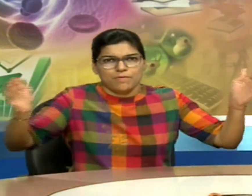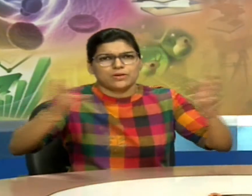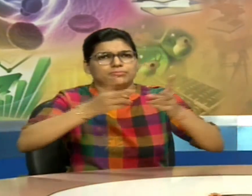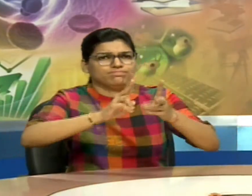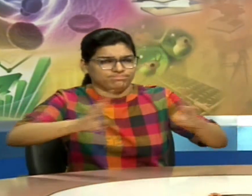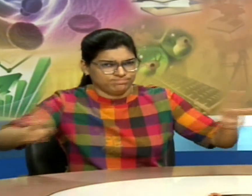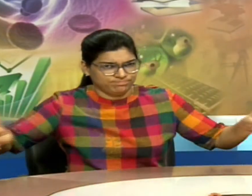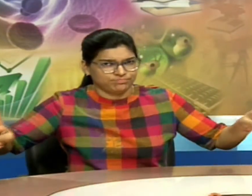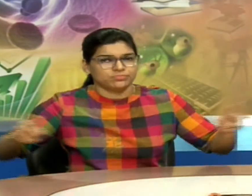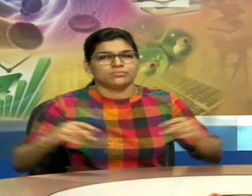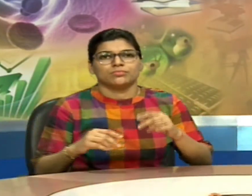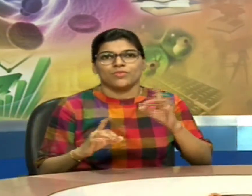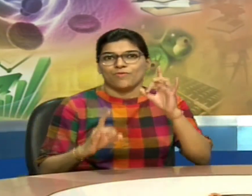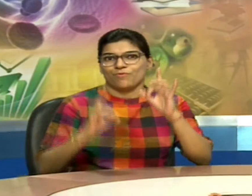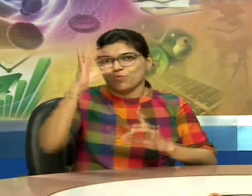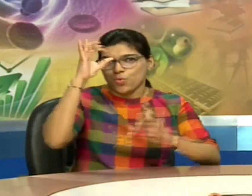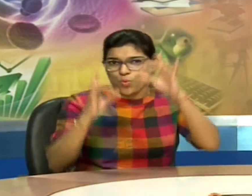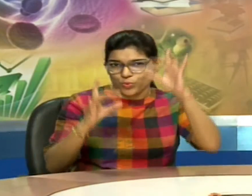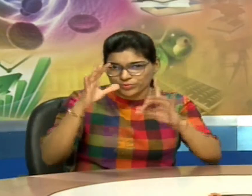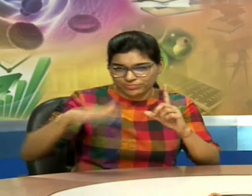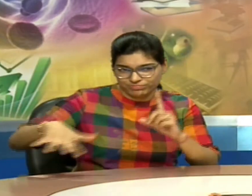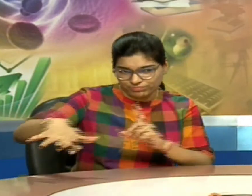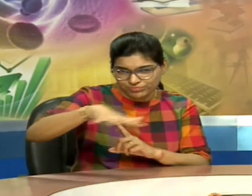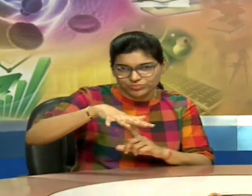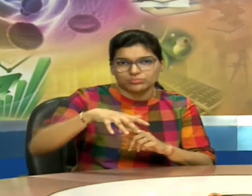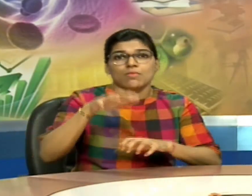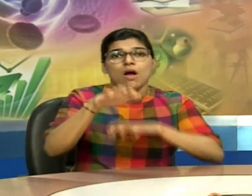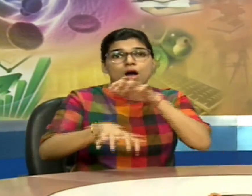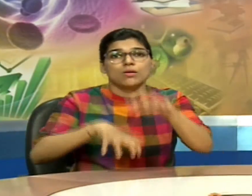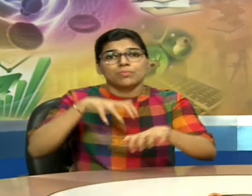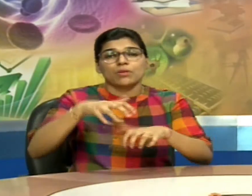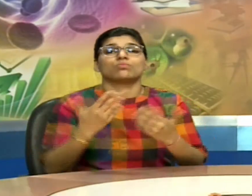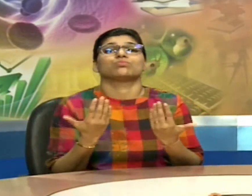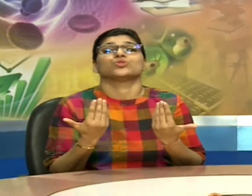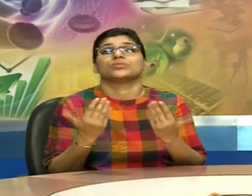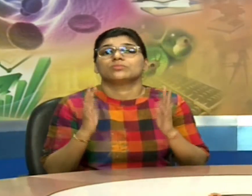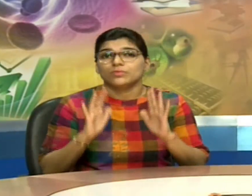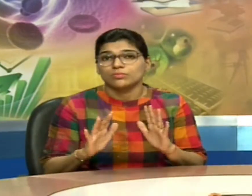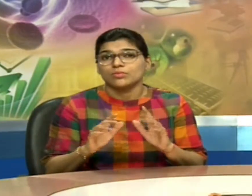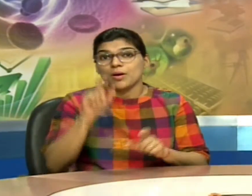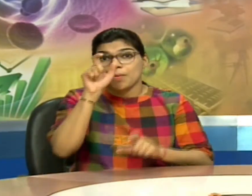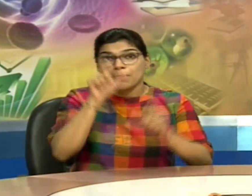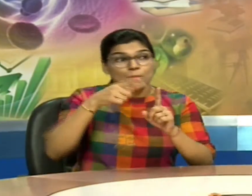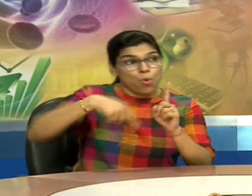stars, earth, wind, water bodies, plants and animals.